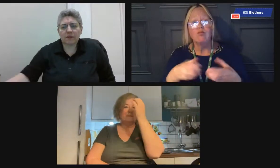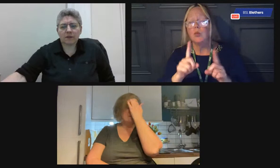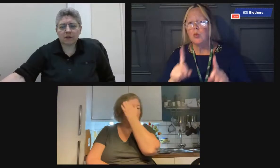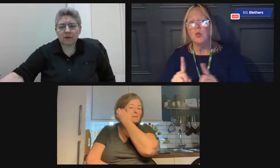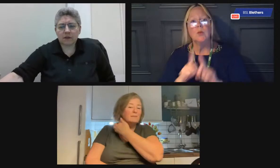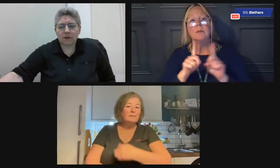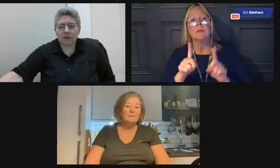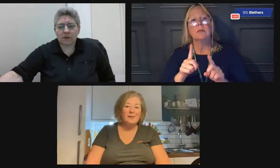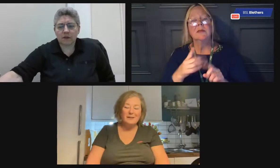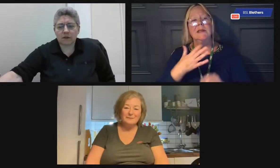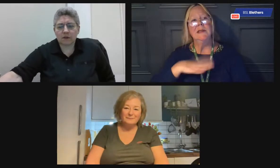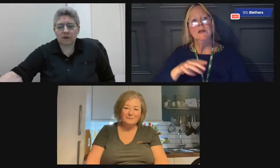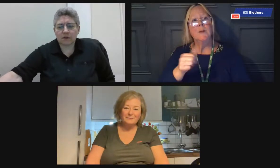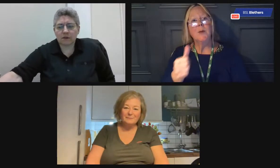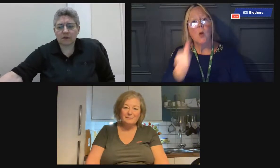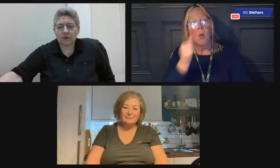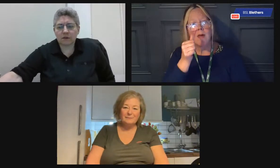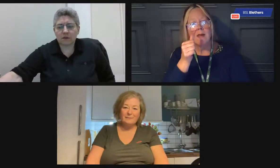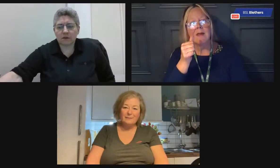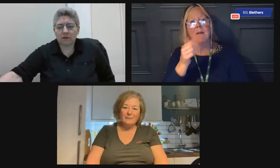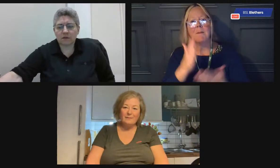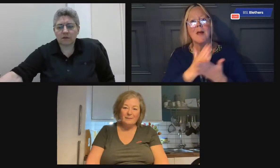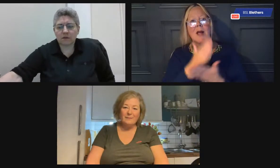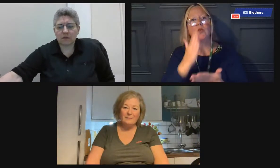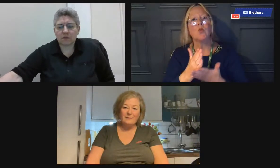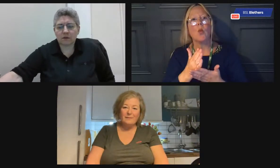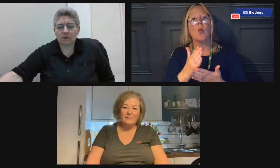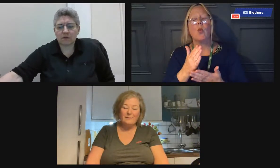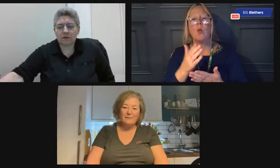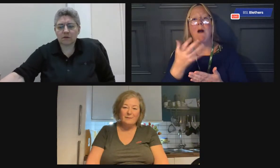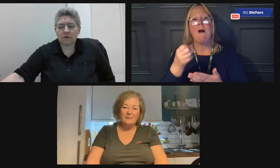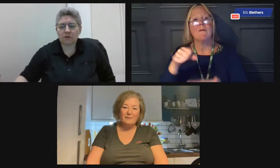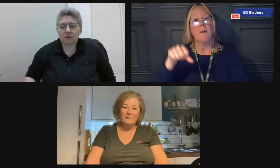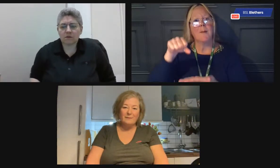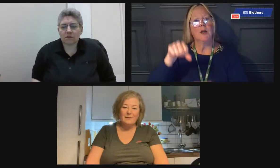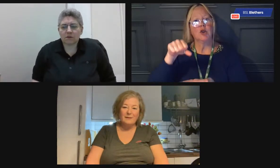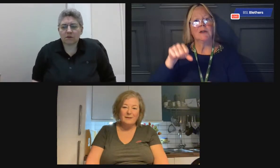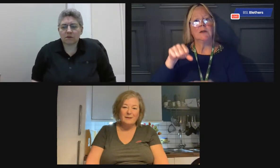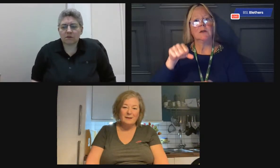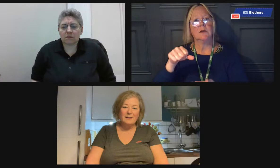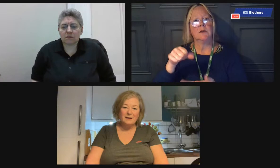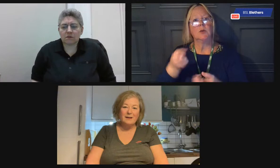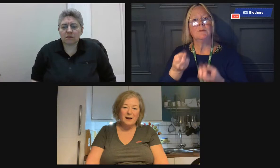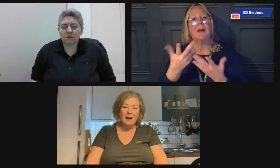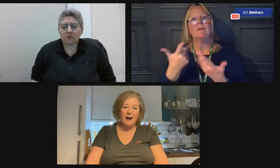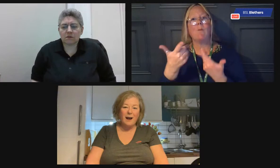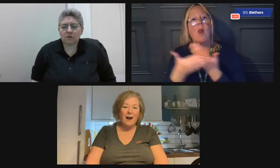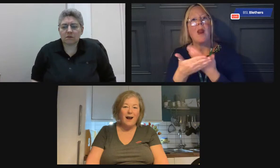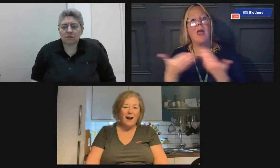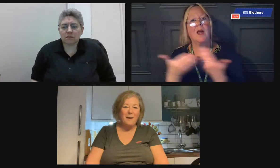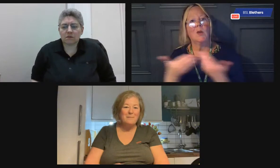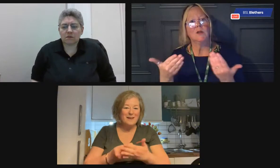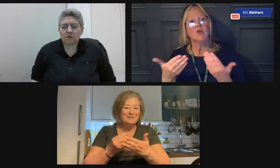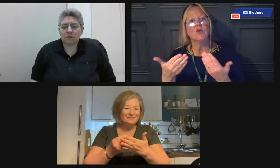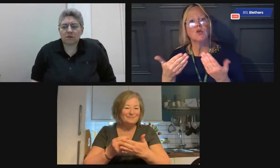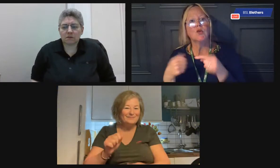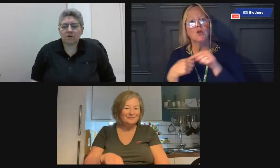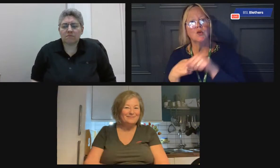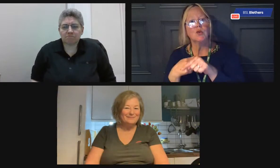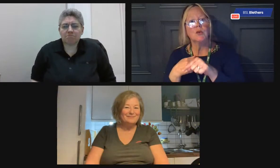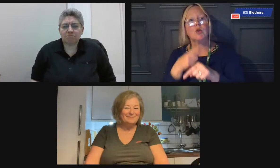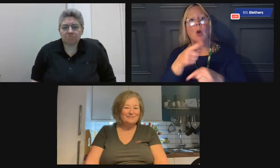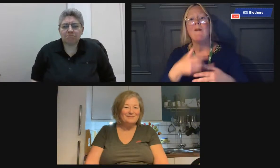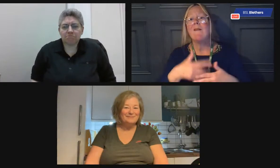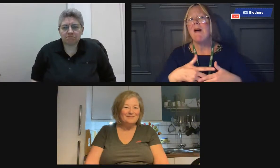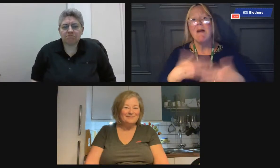all cancer charities and support groups really need to be aware to make sure that they have